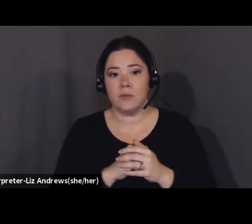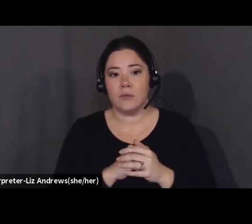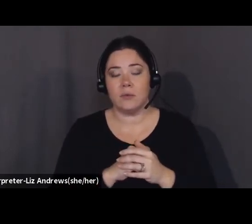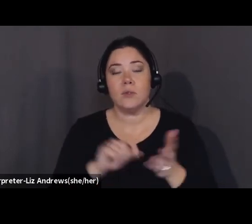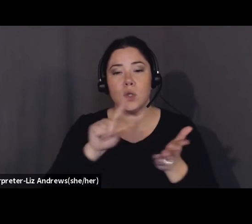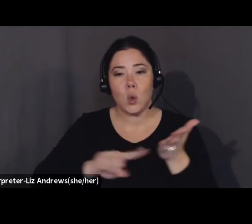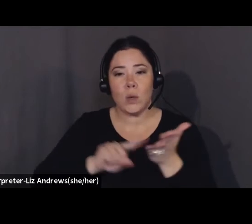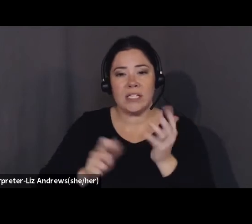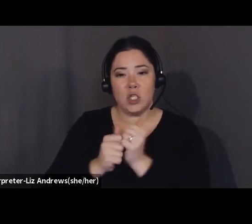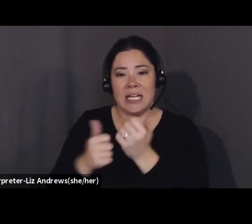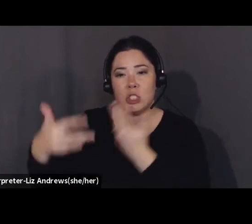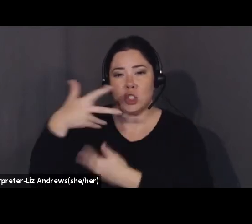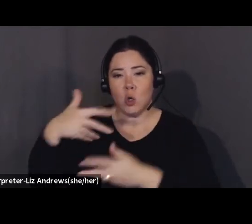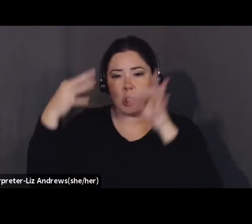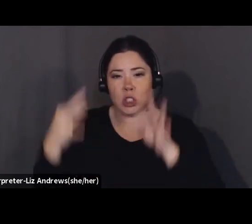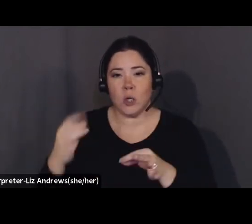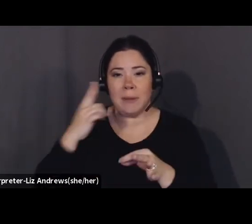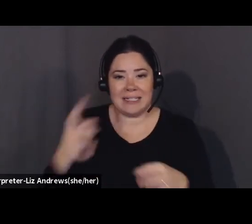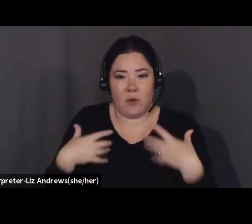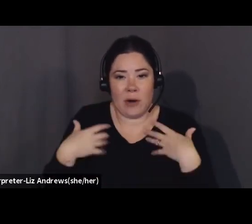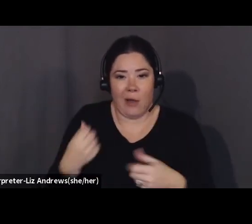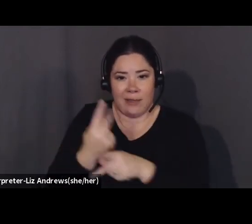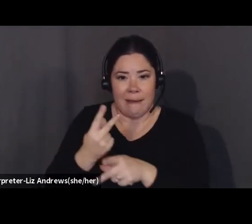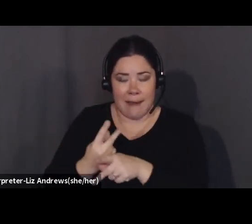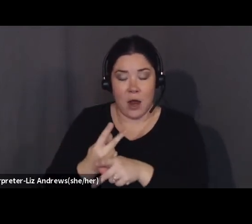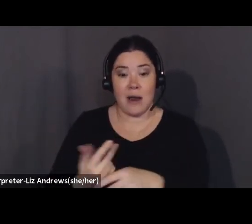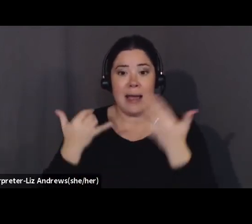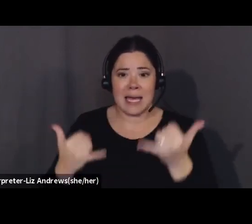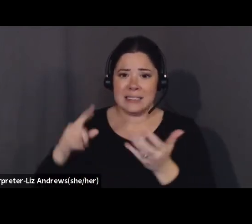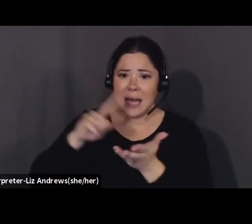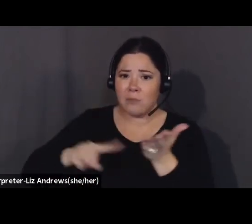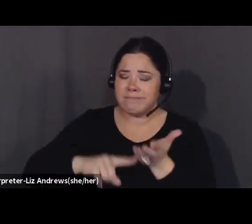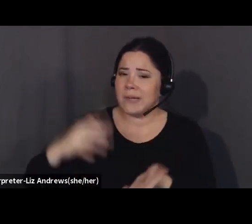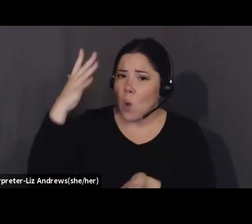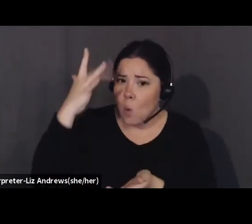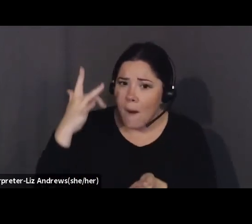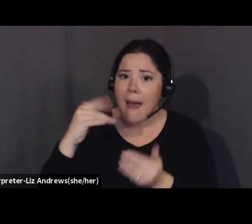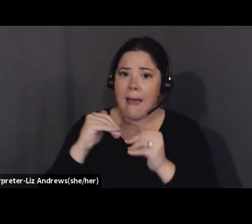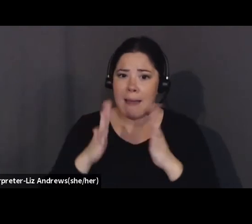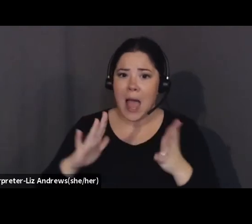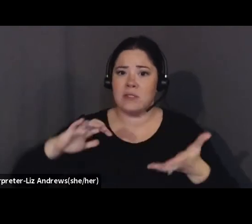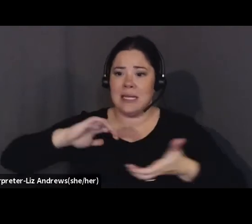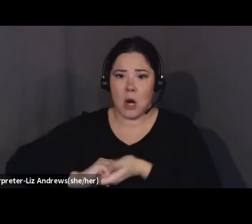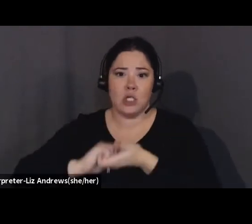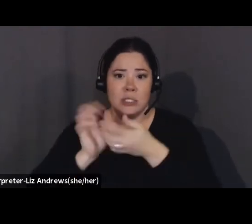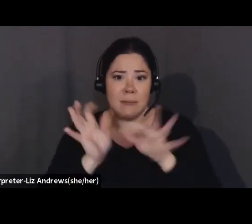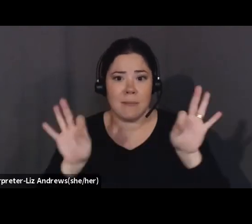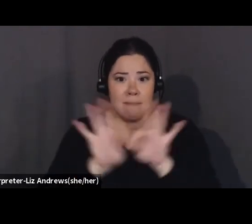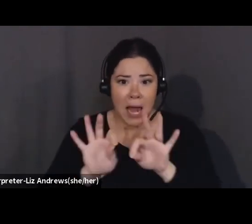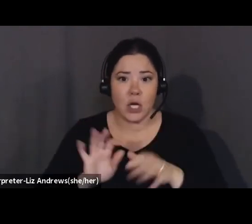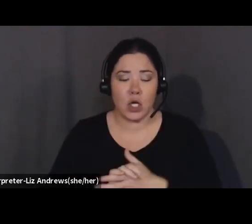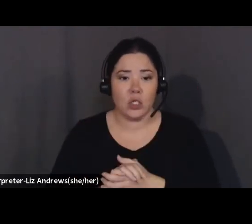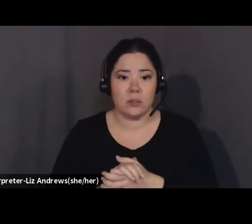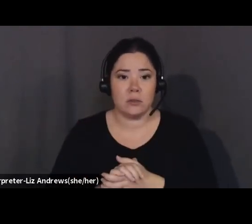social determinants of healthcare is now looking at why housing partnerships matter. There's a